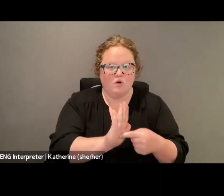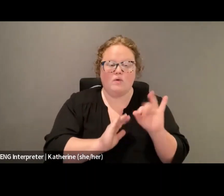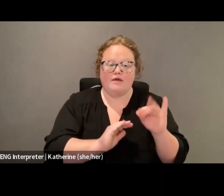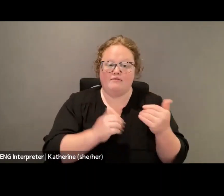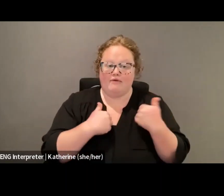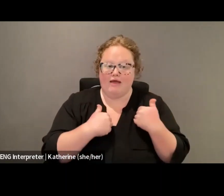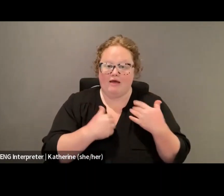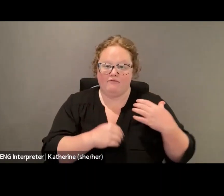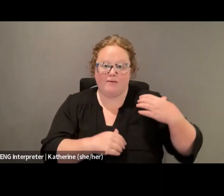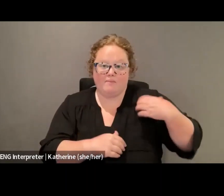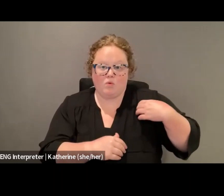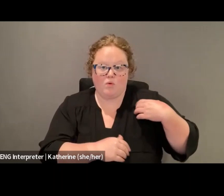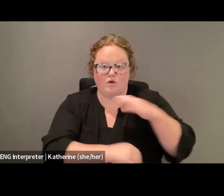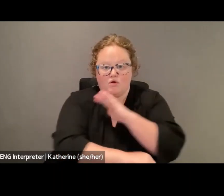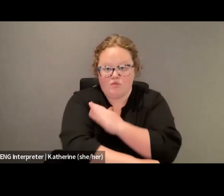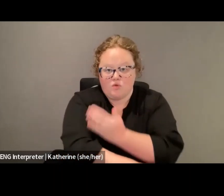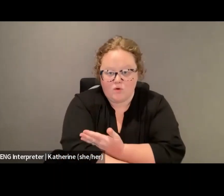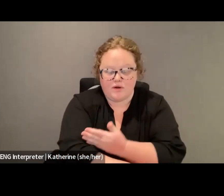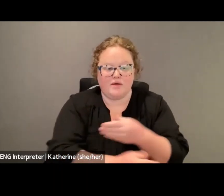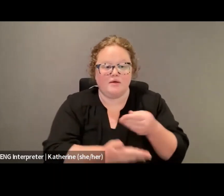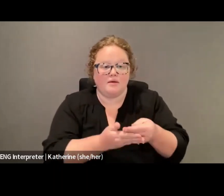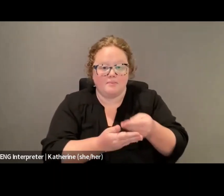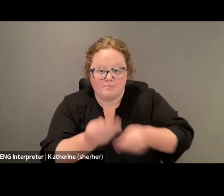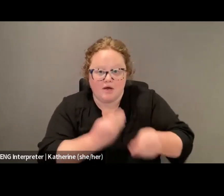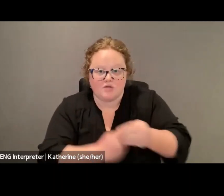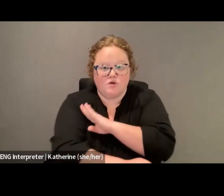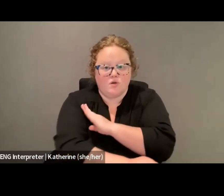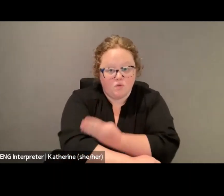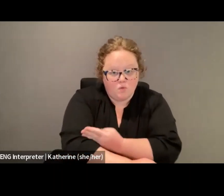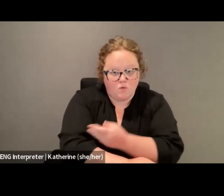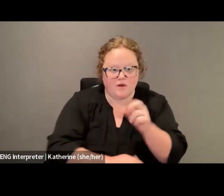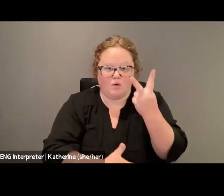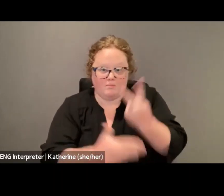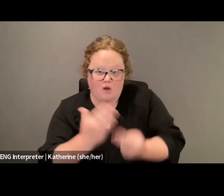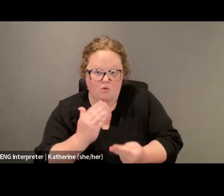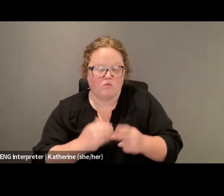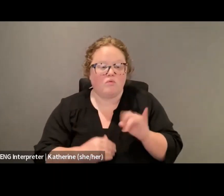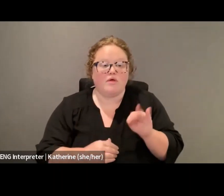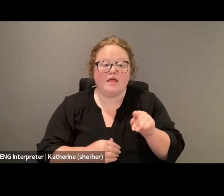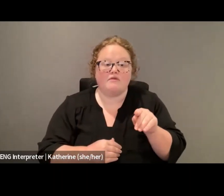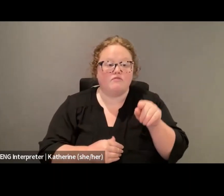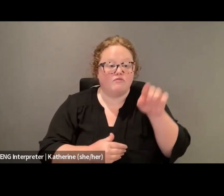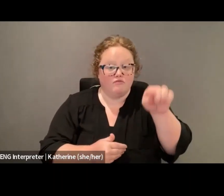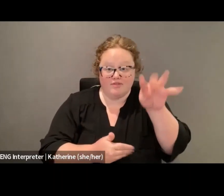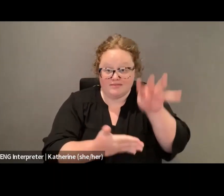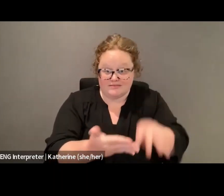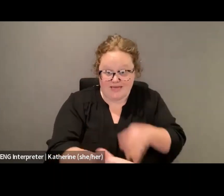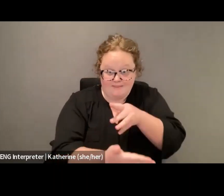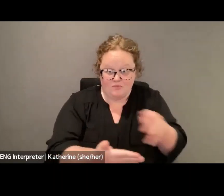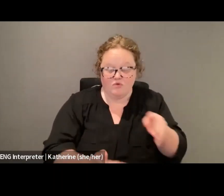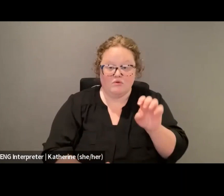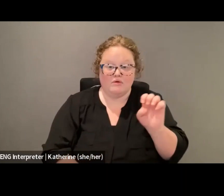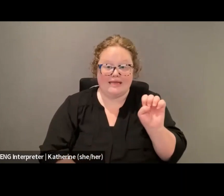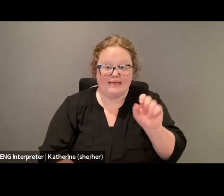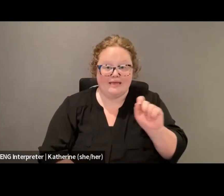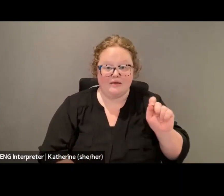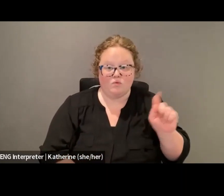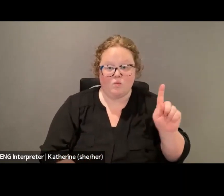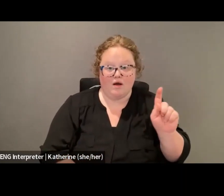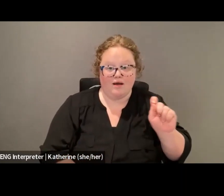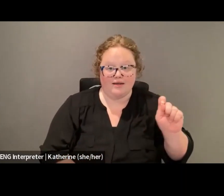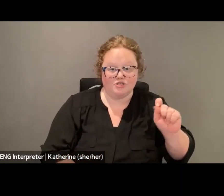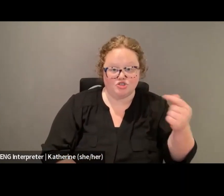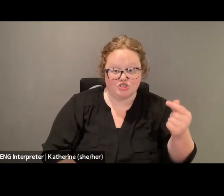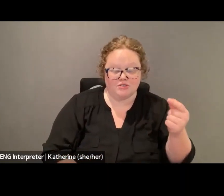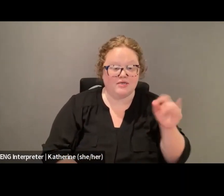or both. So if the service isn't listed here in this table in Appendix E1G, where it says participant-directed services, it can't